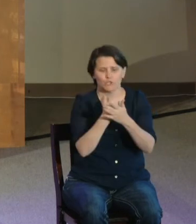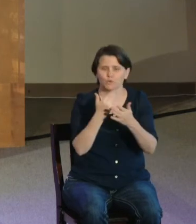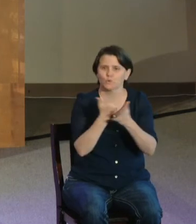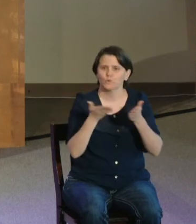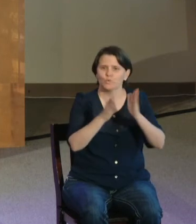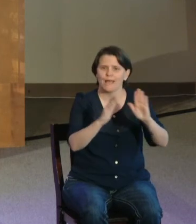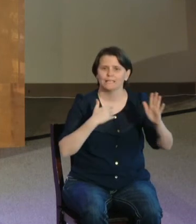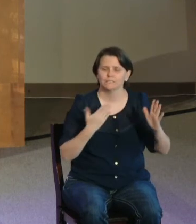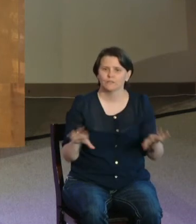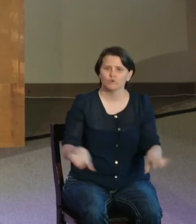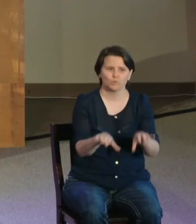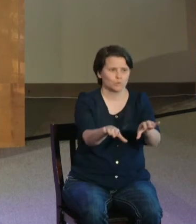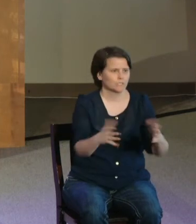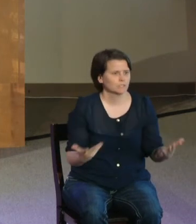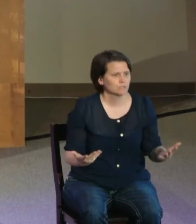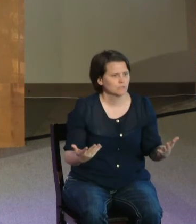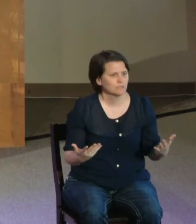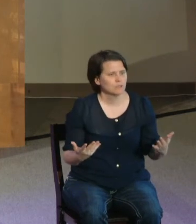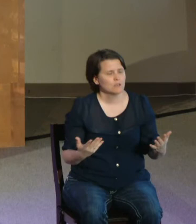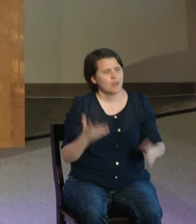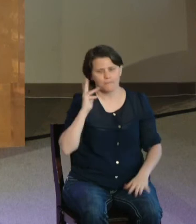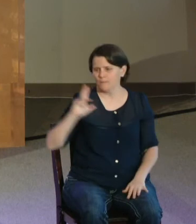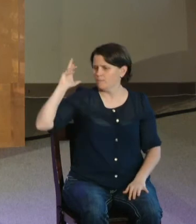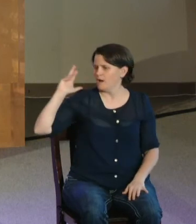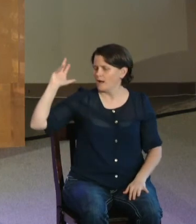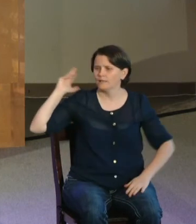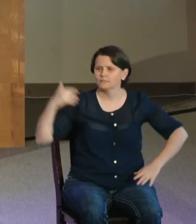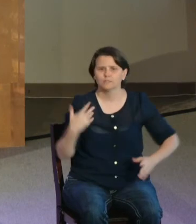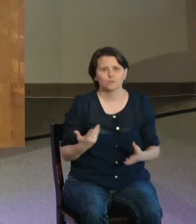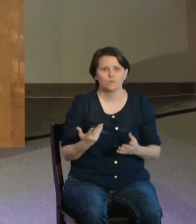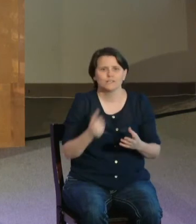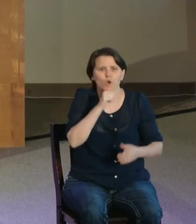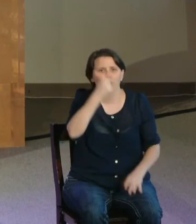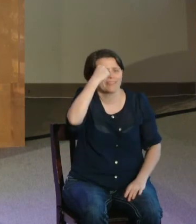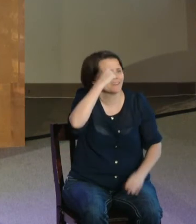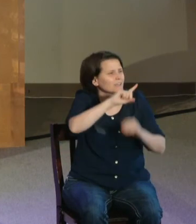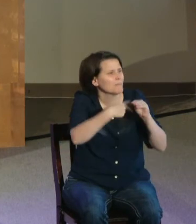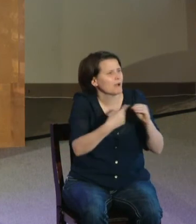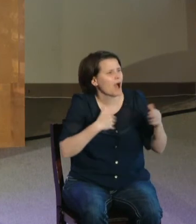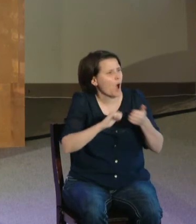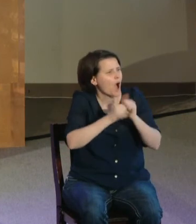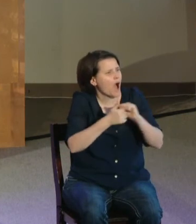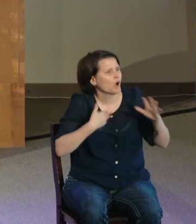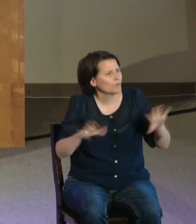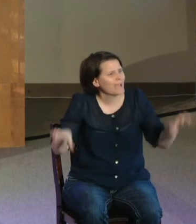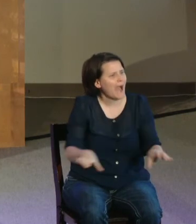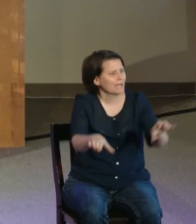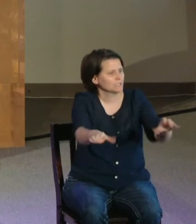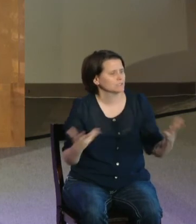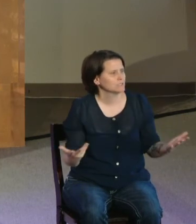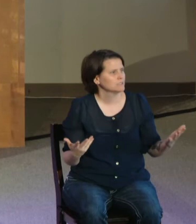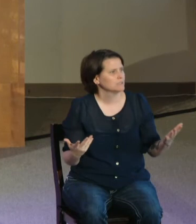see, for so many of our day-to-day functions in the past, it's all been without thinking about it. We've been on automatic pilot for